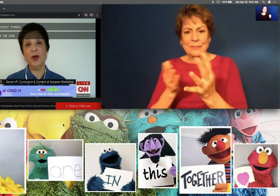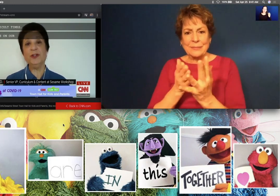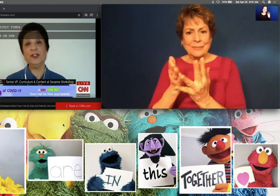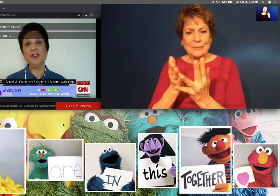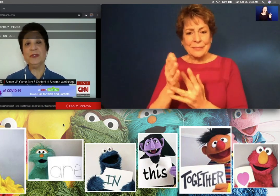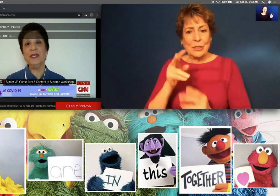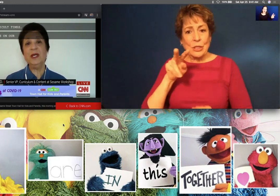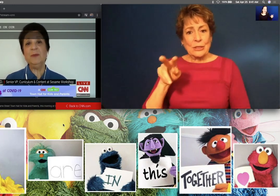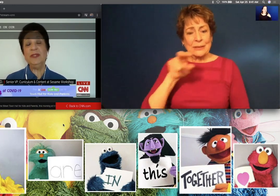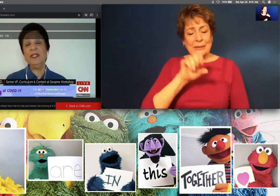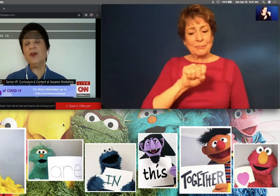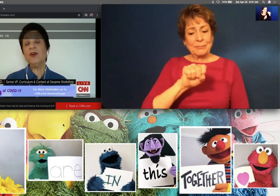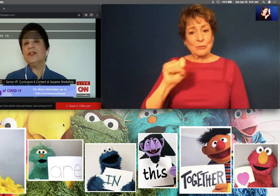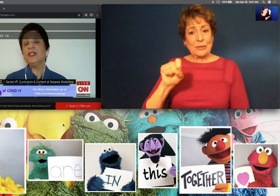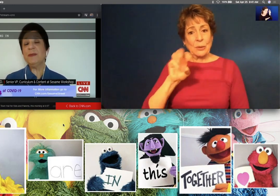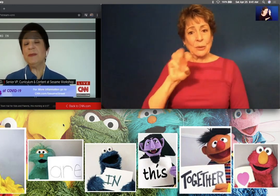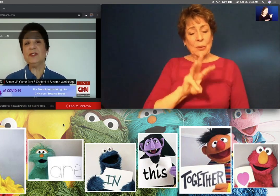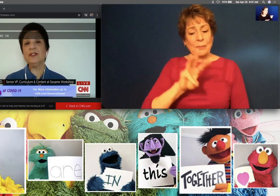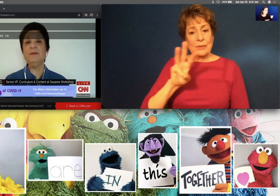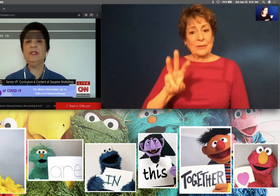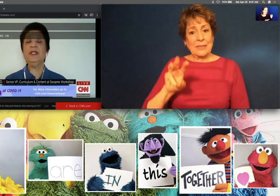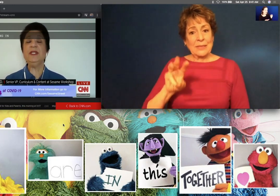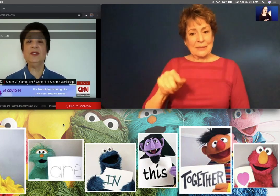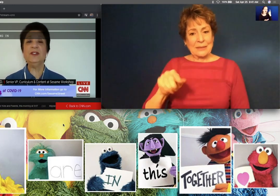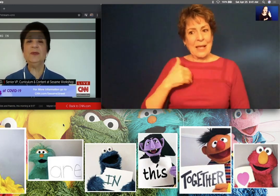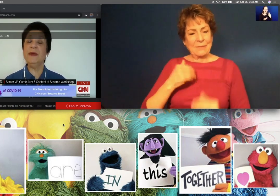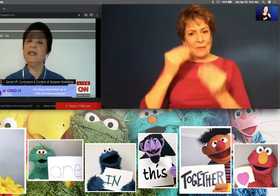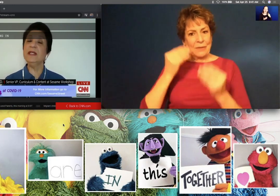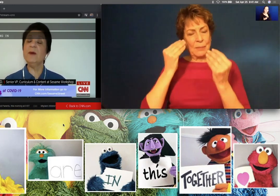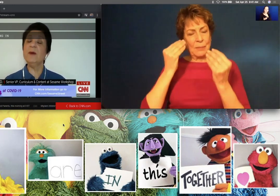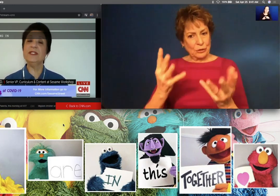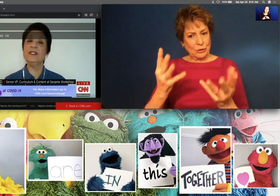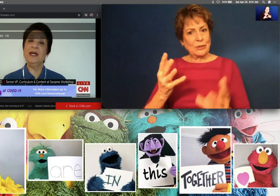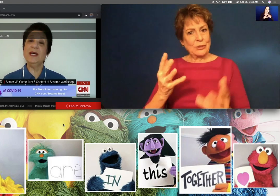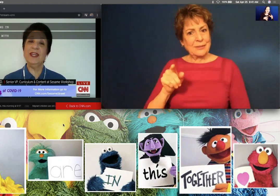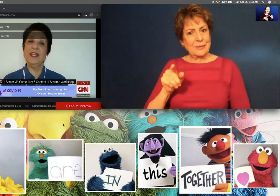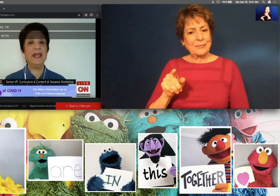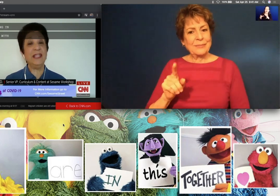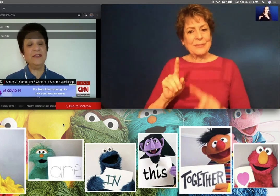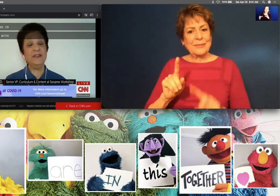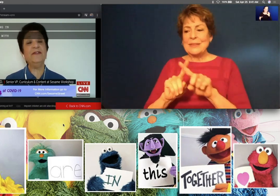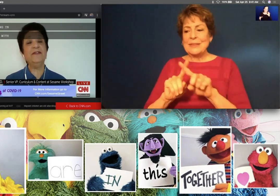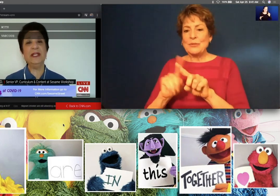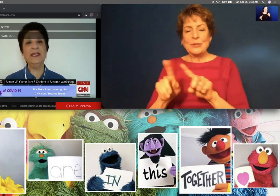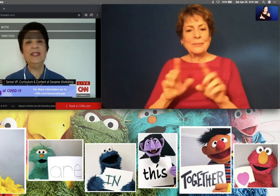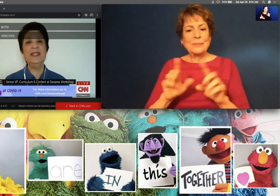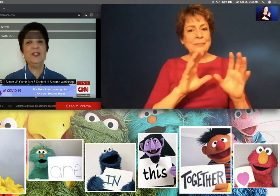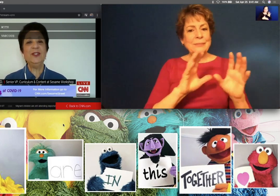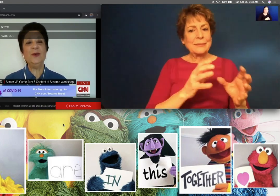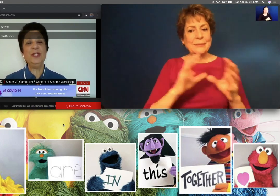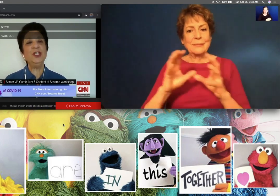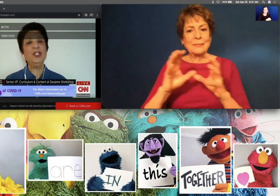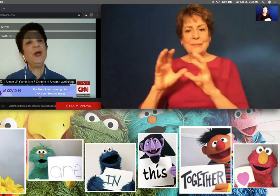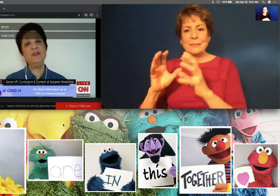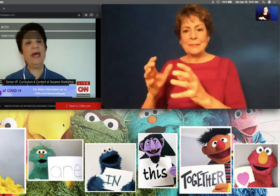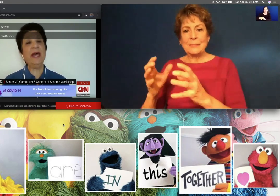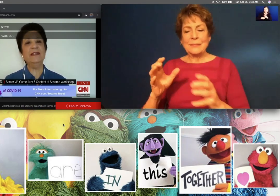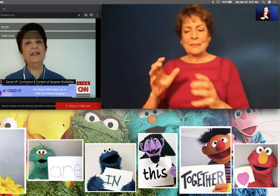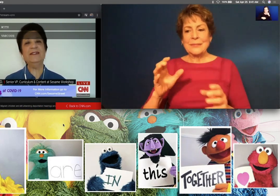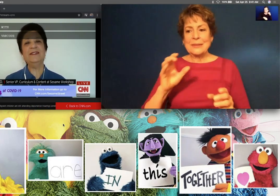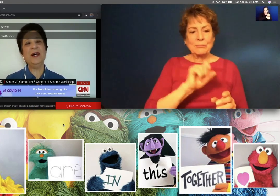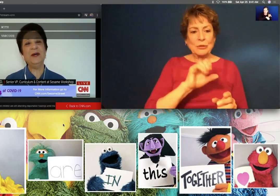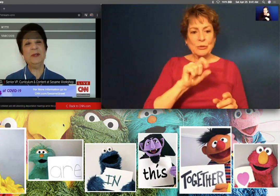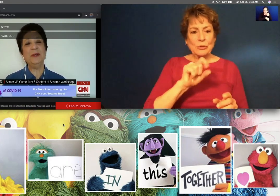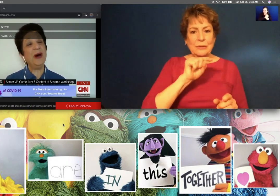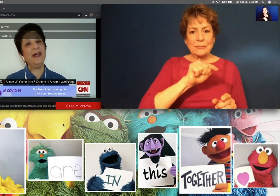our website, but we're also working in communities directly with families through our various partnerships. But these are also special